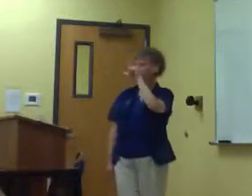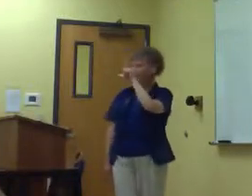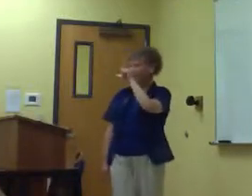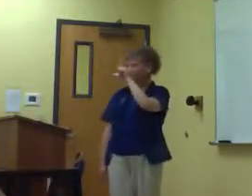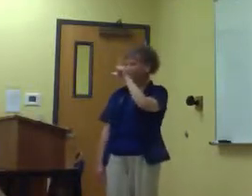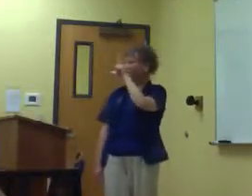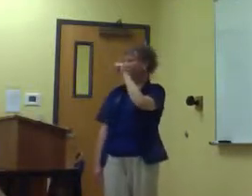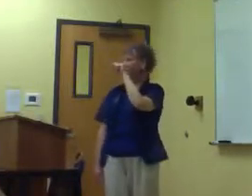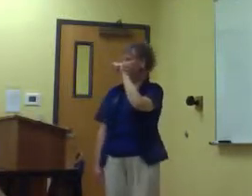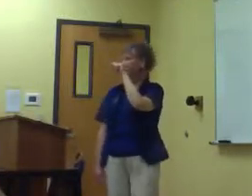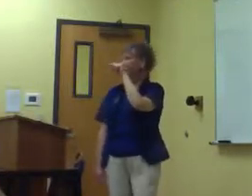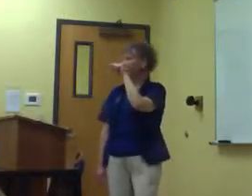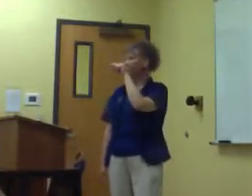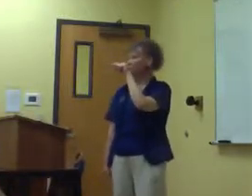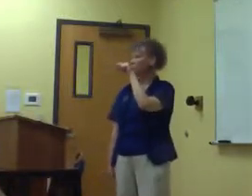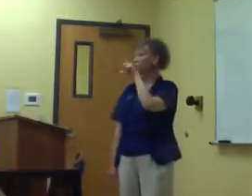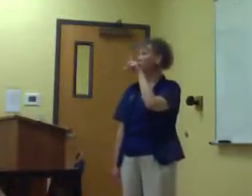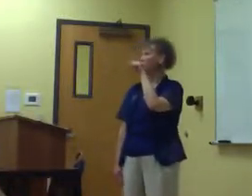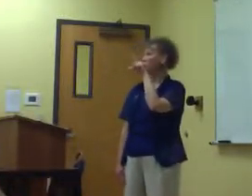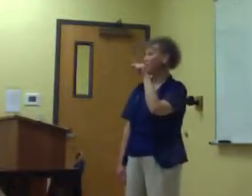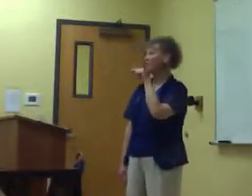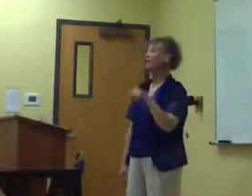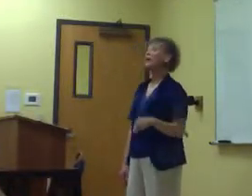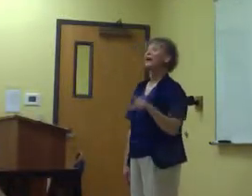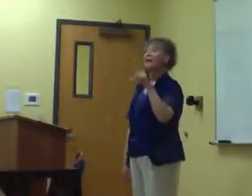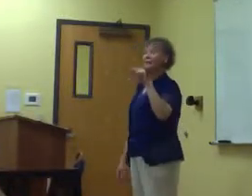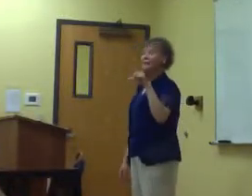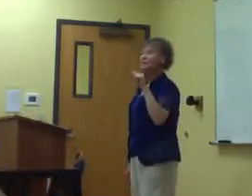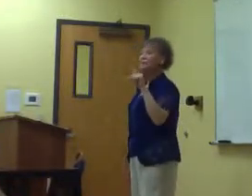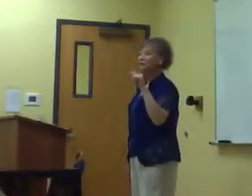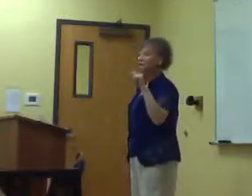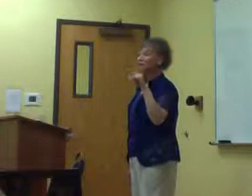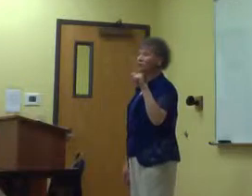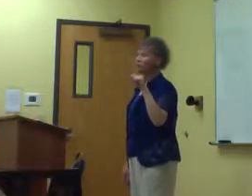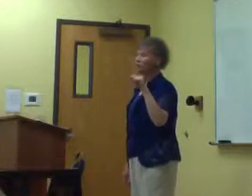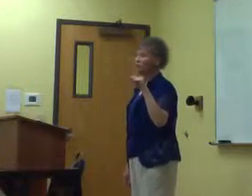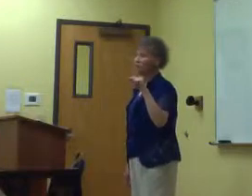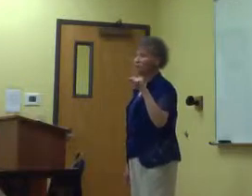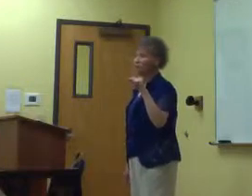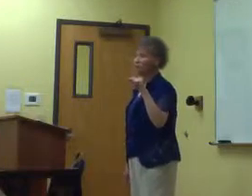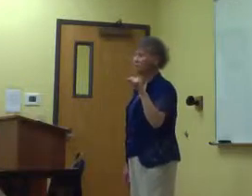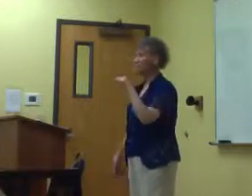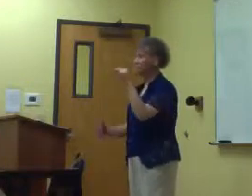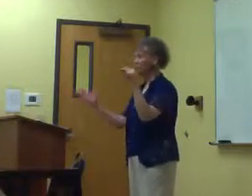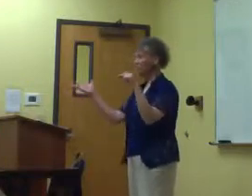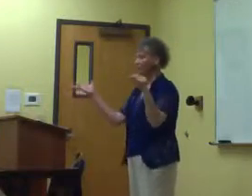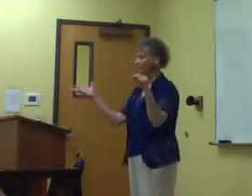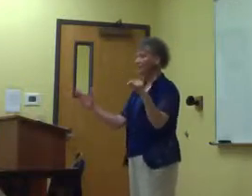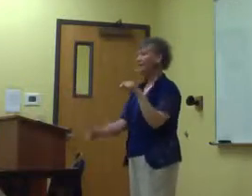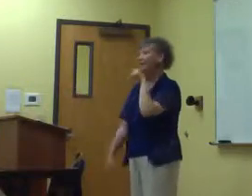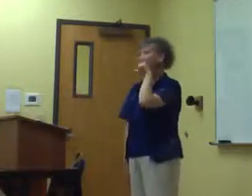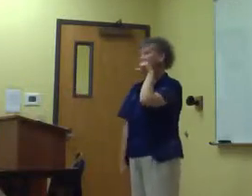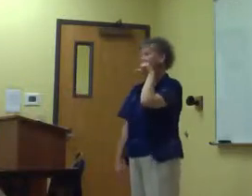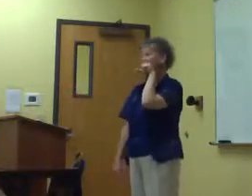got 2 fingers, they close to a 0. 20. Needs to be here at the shoulder or somewhere else. Not